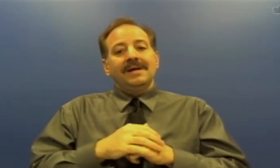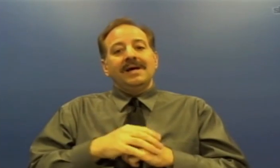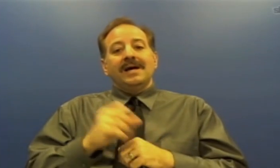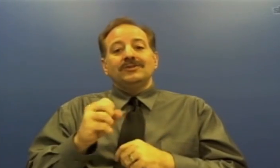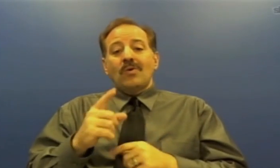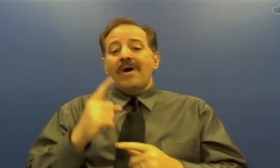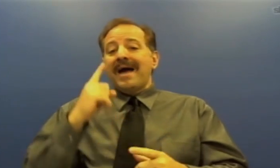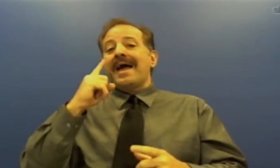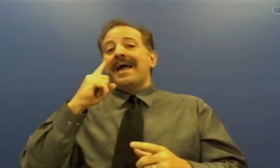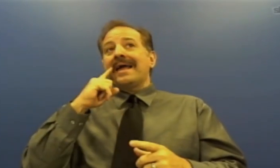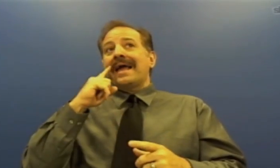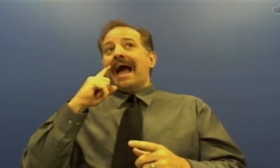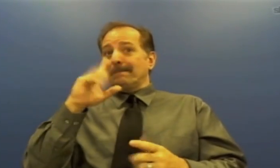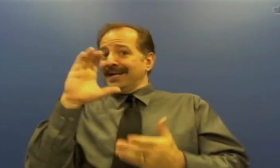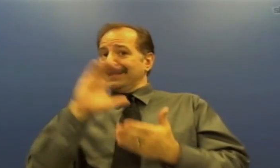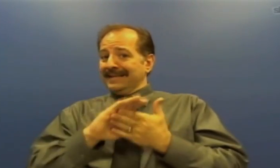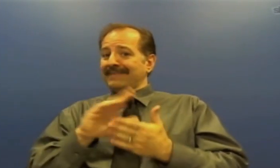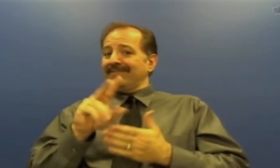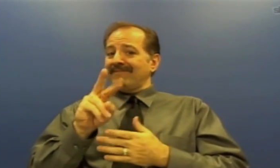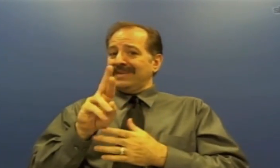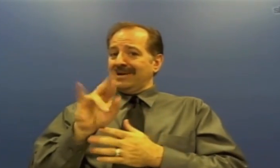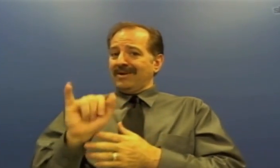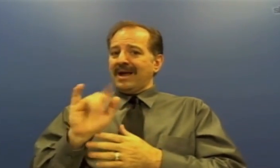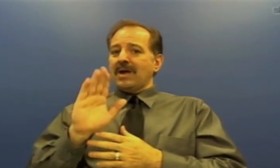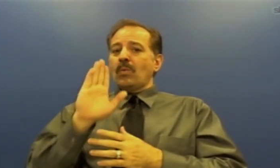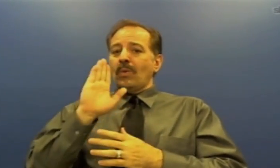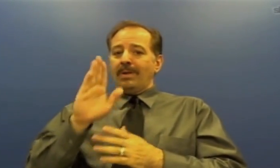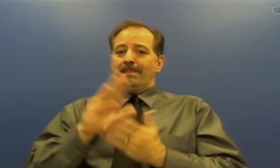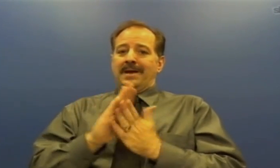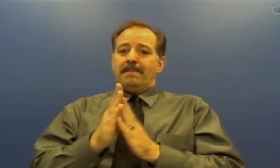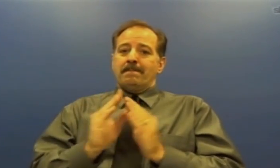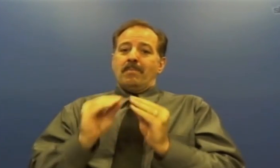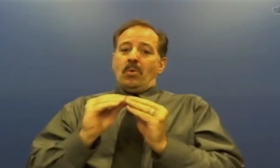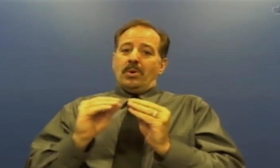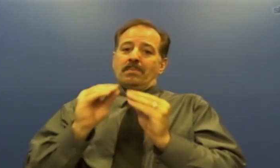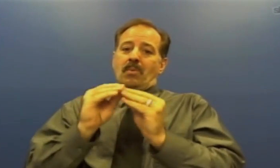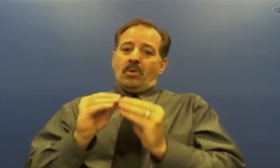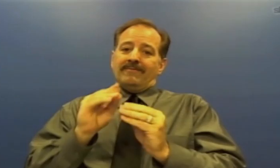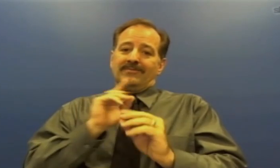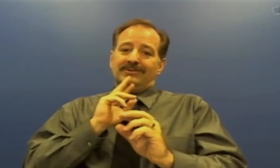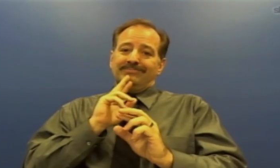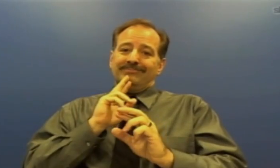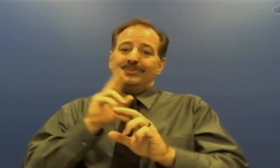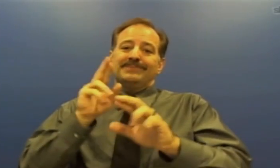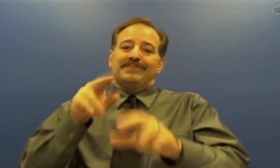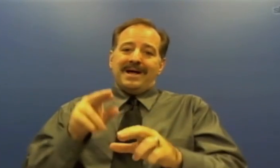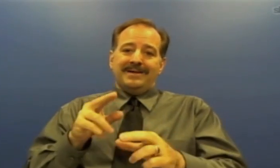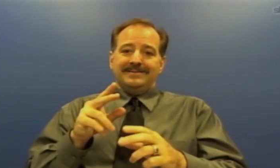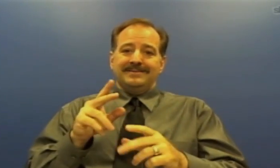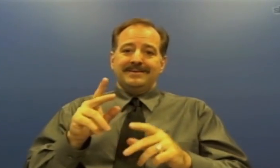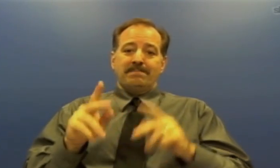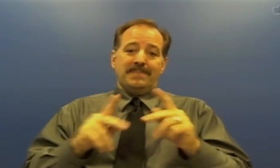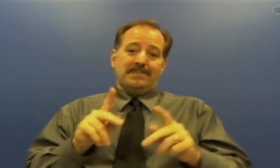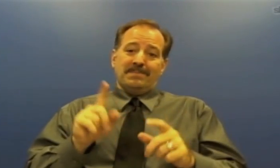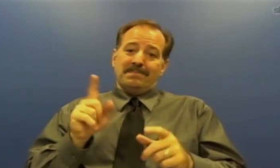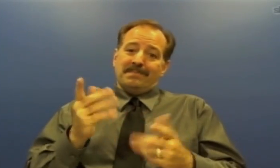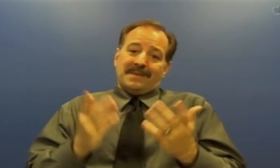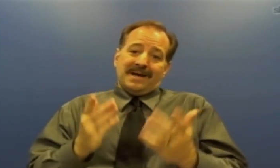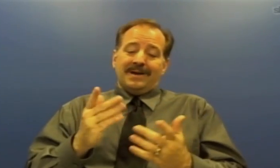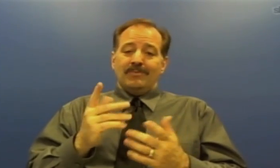so expensive these days. Once again, just another advantage. I can see VRI becoming even more responsive for